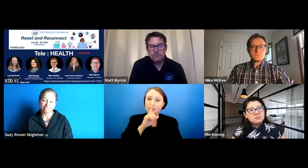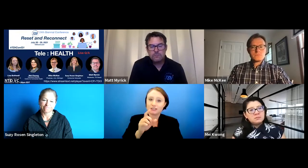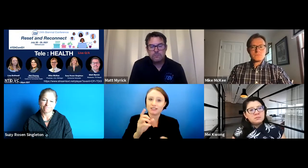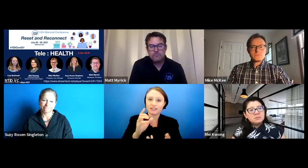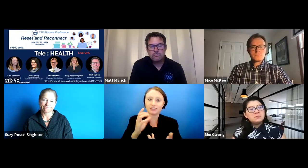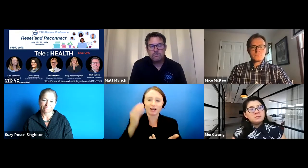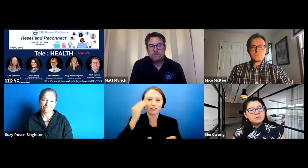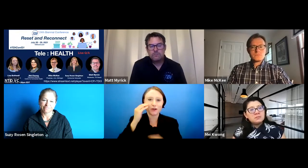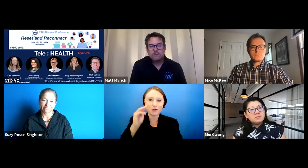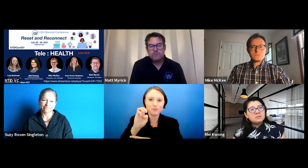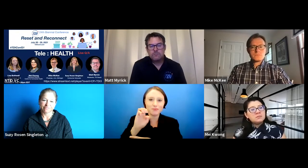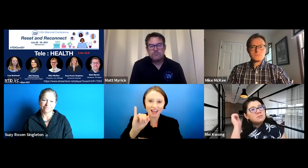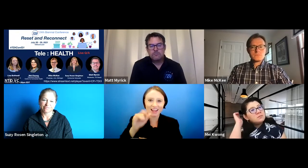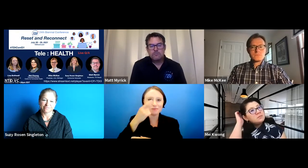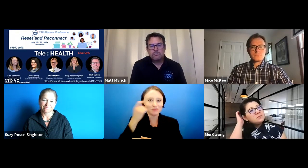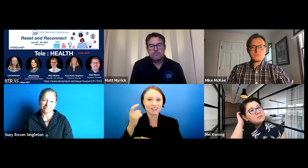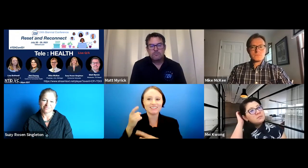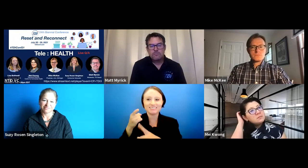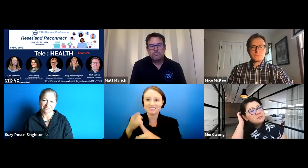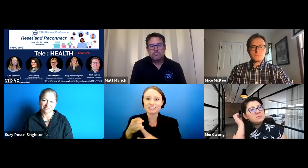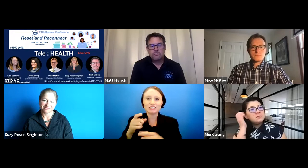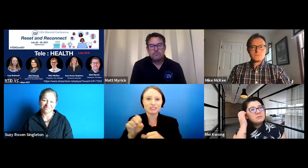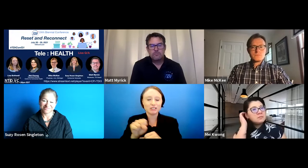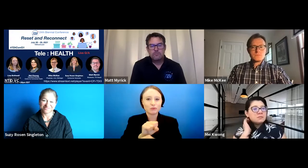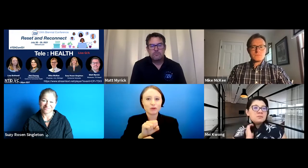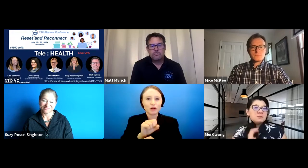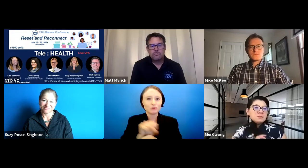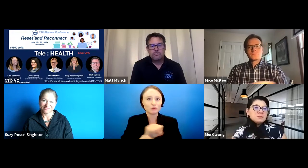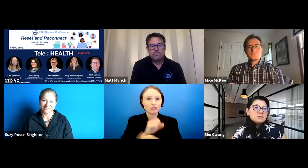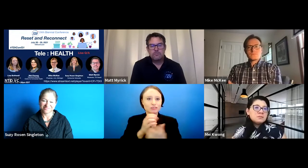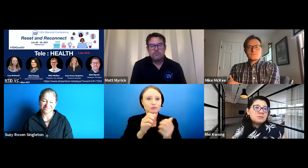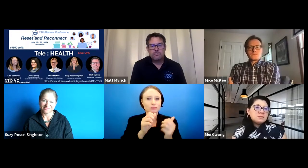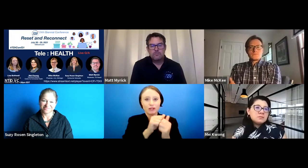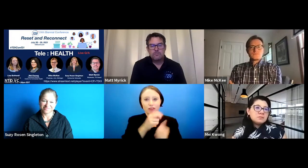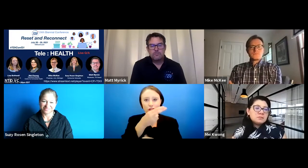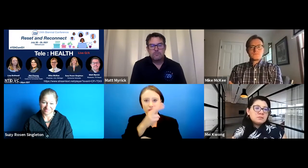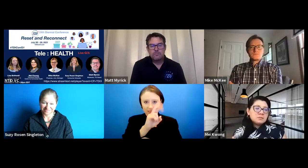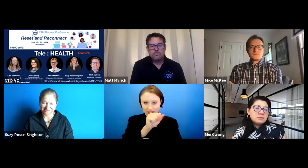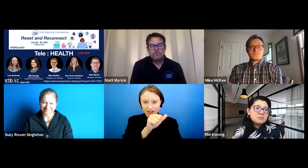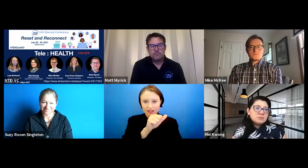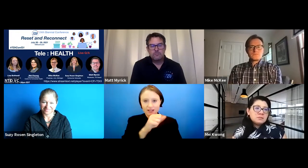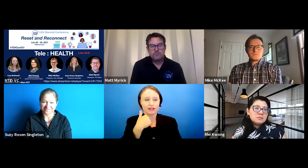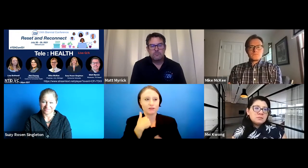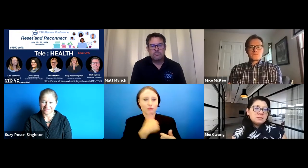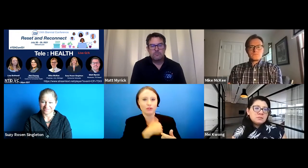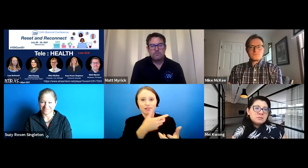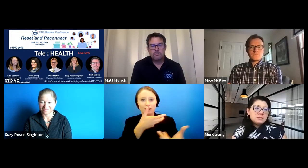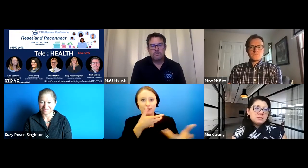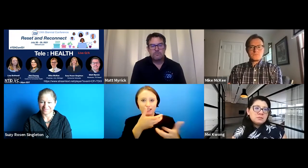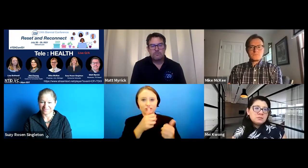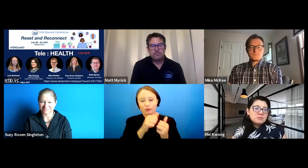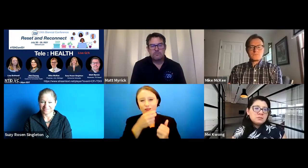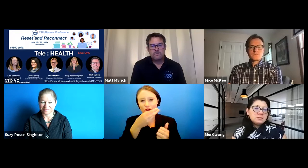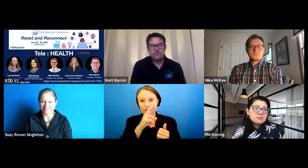telehealth providers themselves. So Mai just commented that she was working with